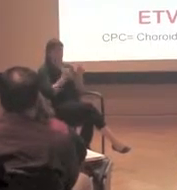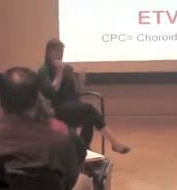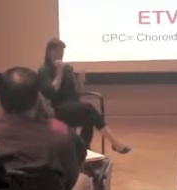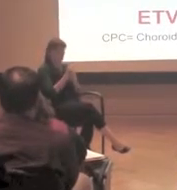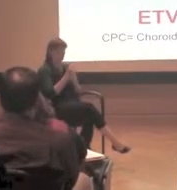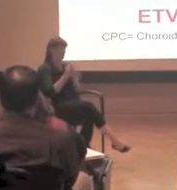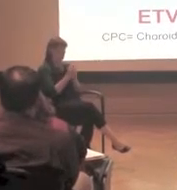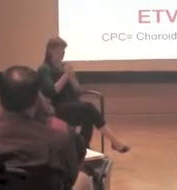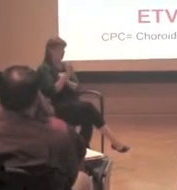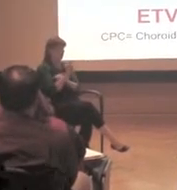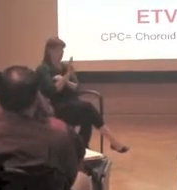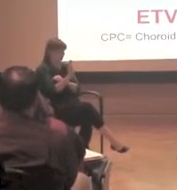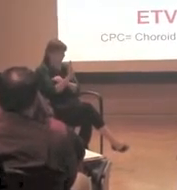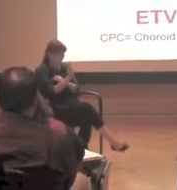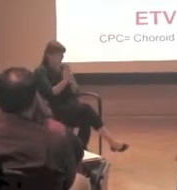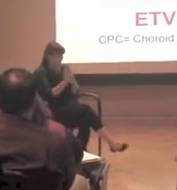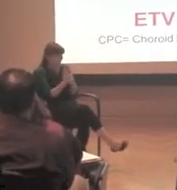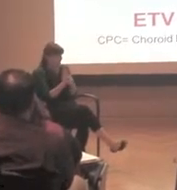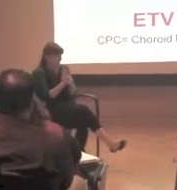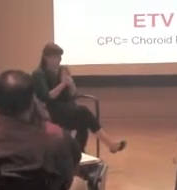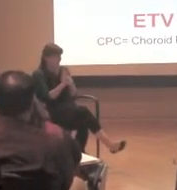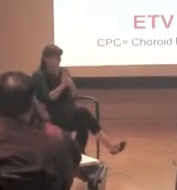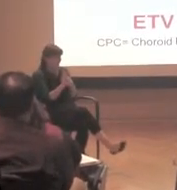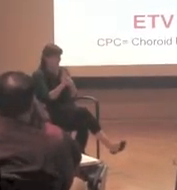in spina bifida, and I mean,